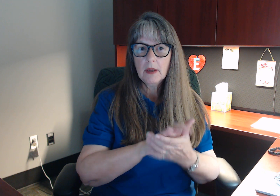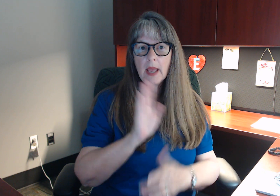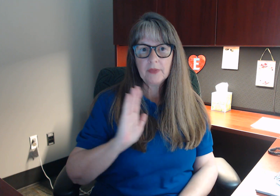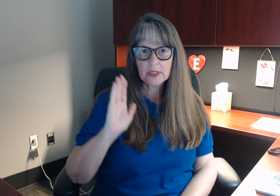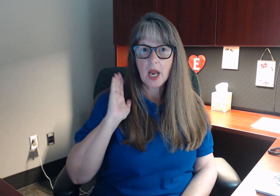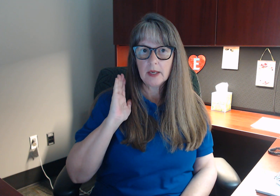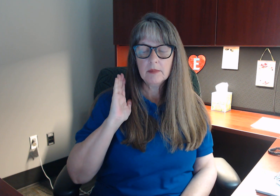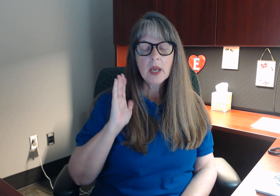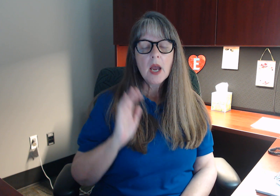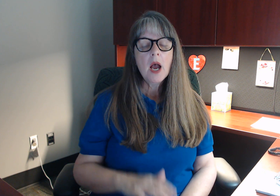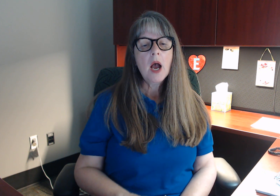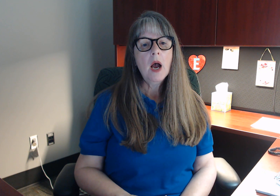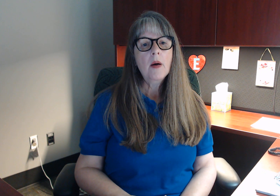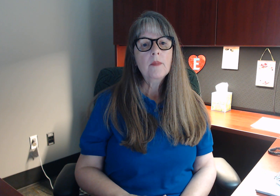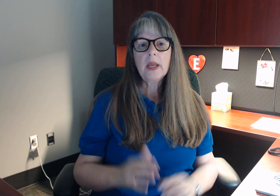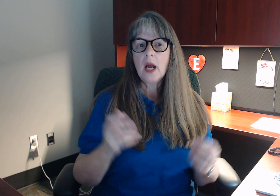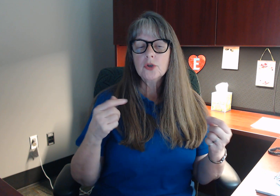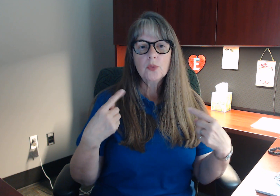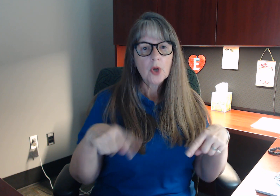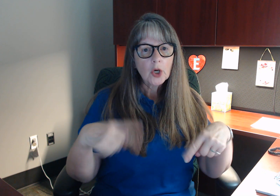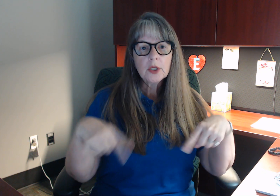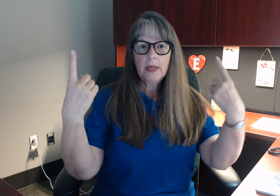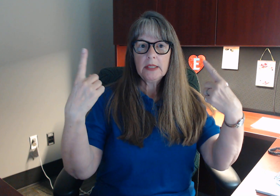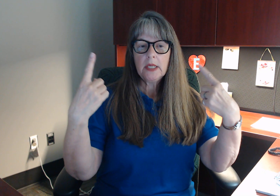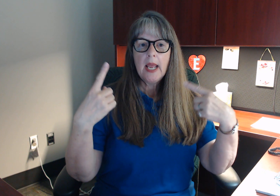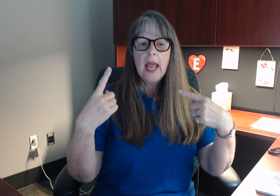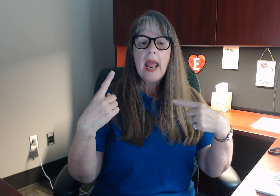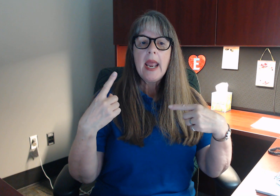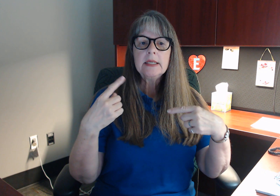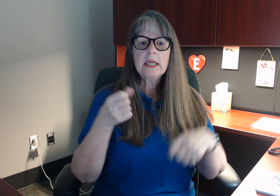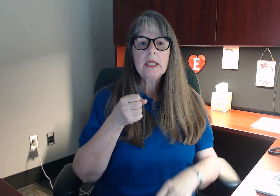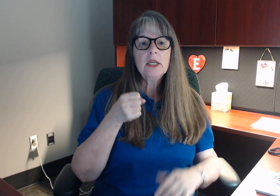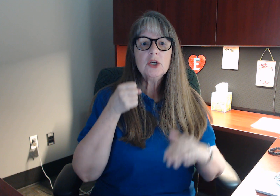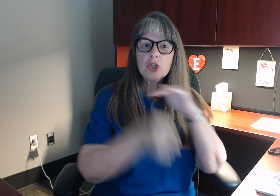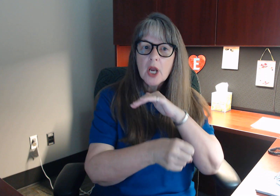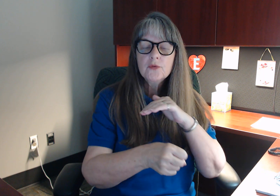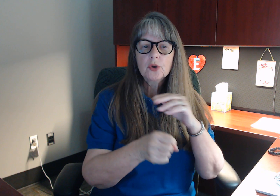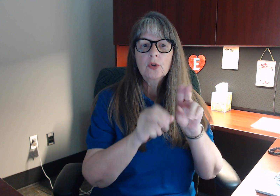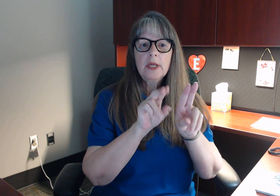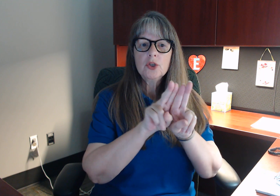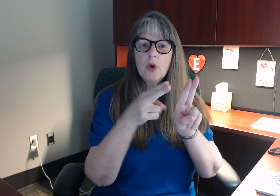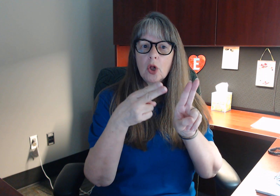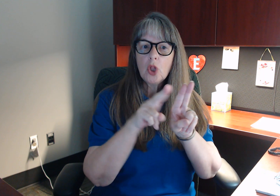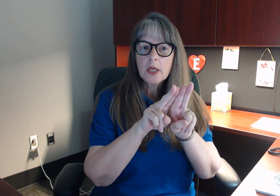at the time, they got into an argument, and he shoved her into a